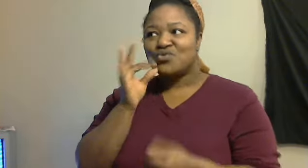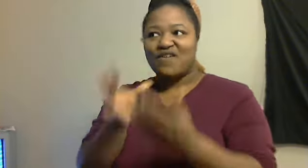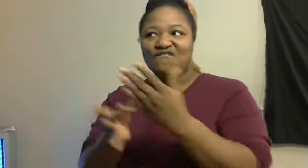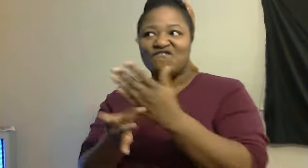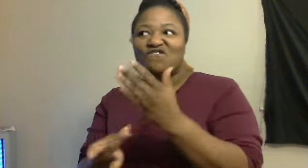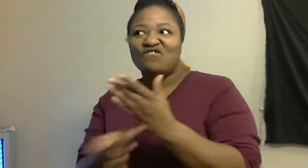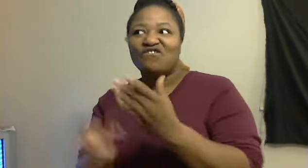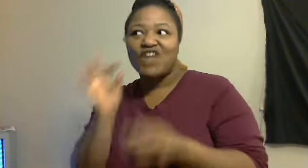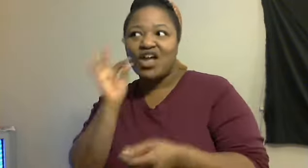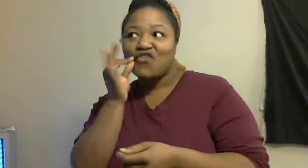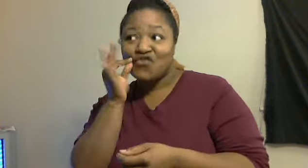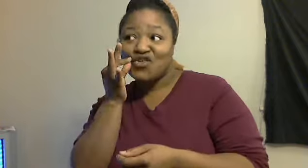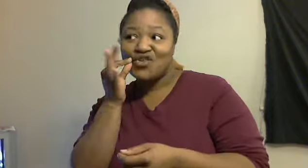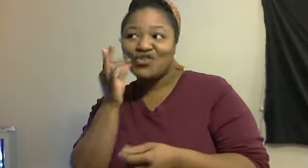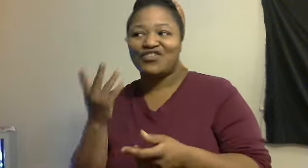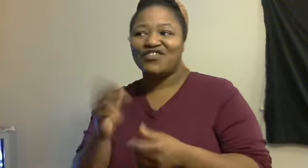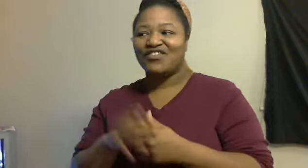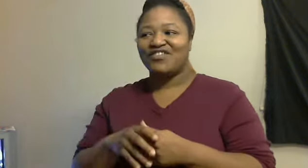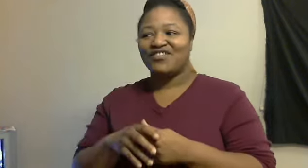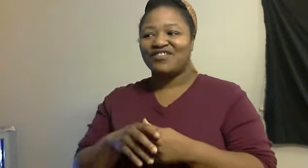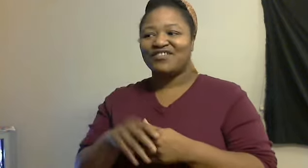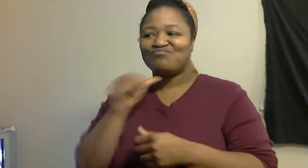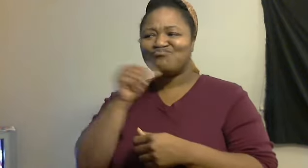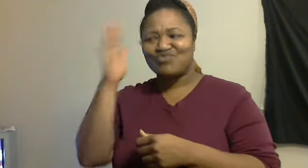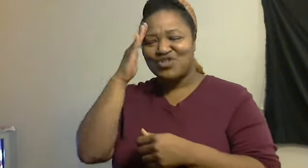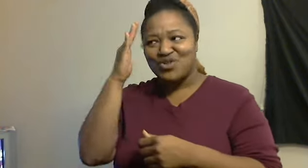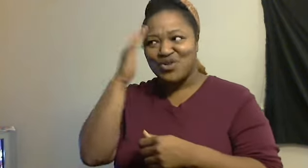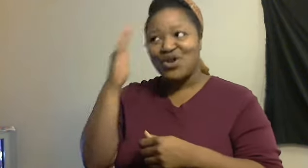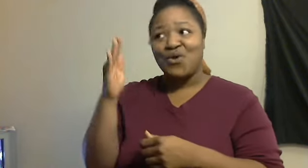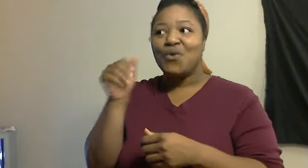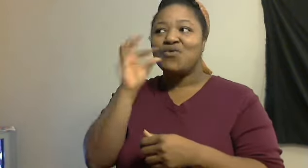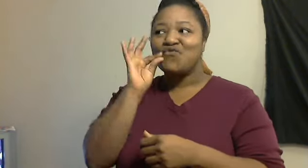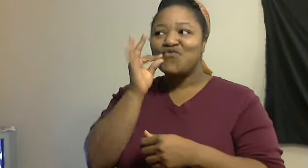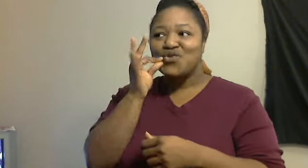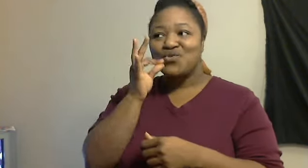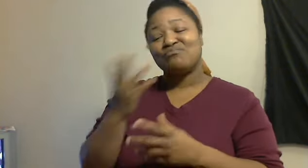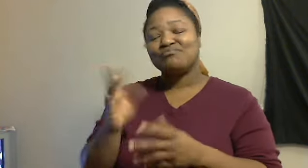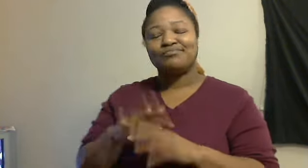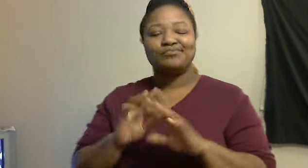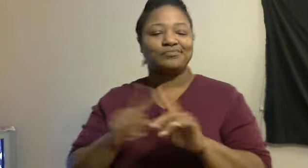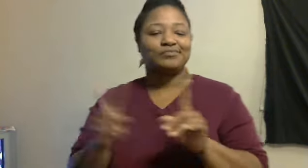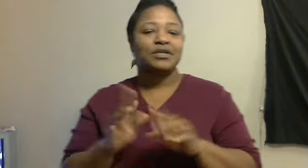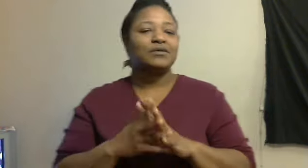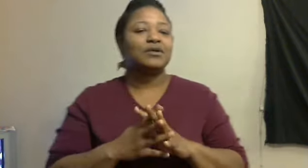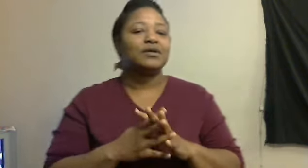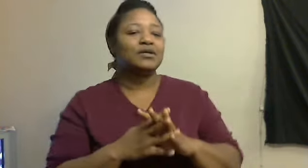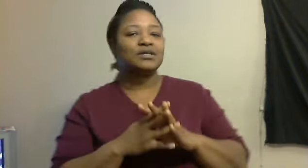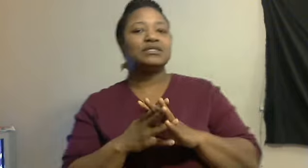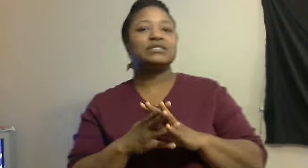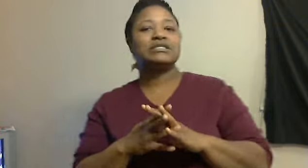fruits. You probably didn't even think it was a fruit even if you ate one. So, let's say I have 3 avocados.